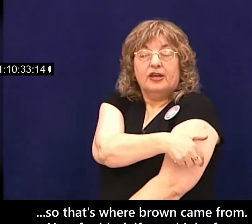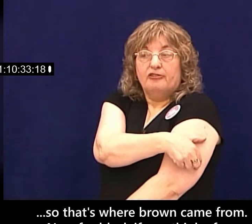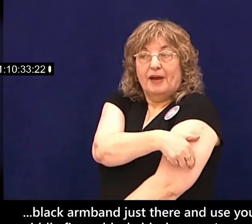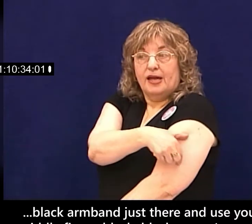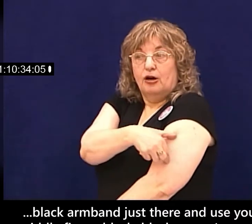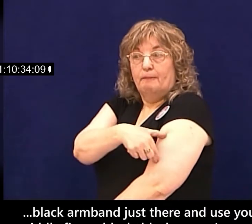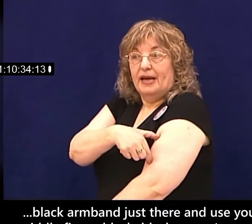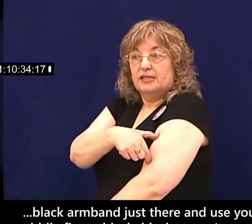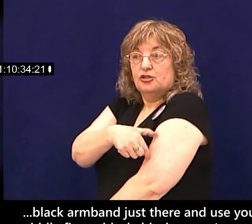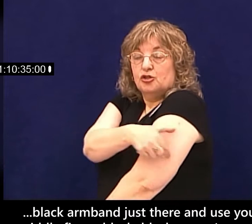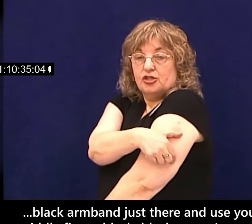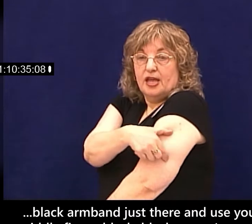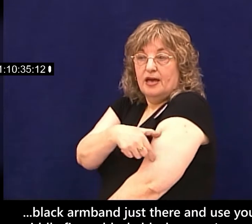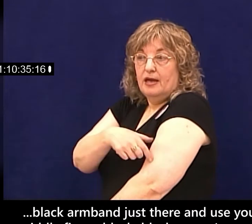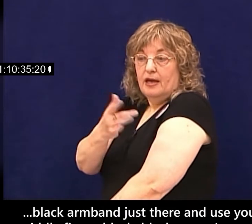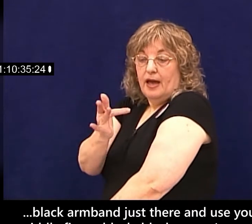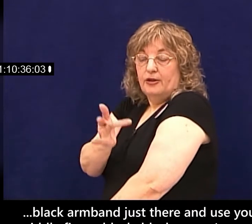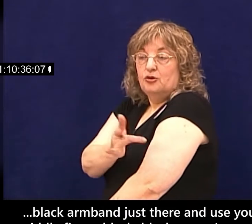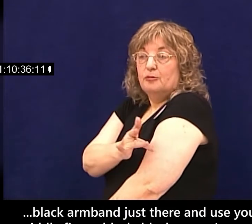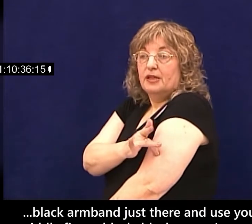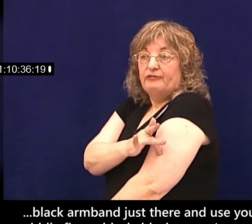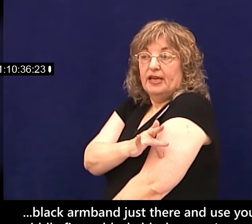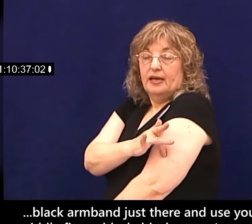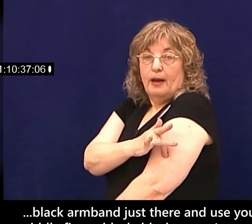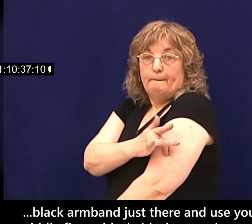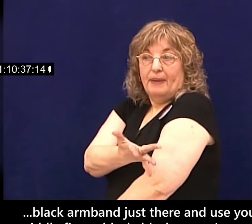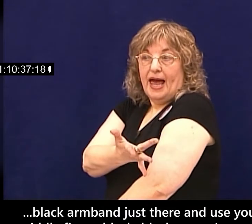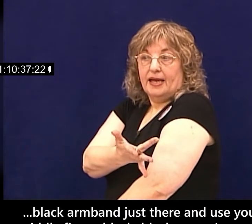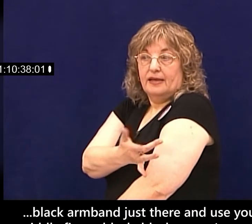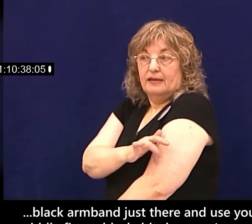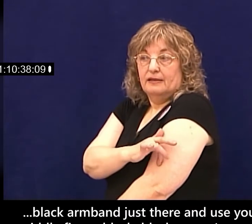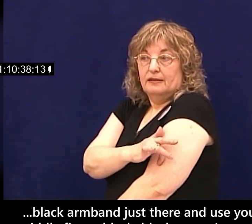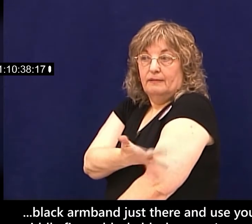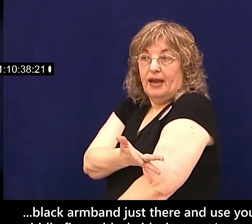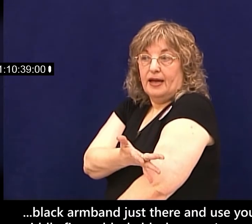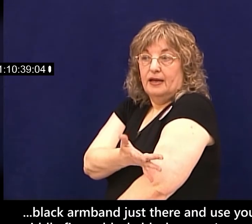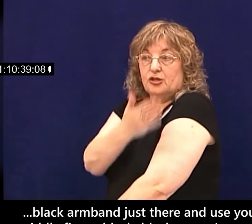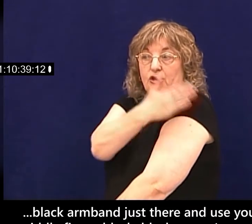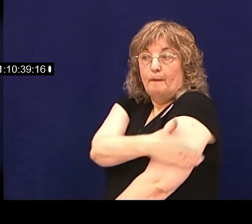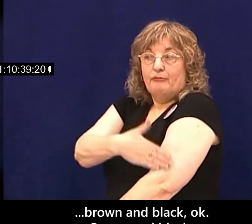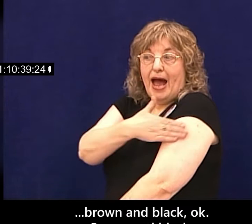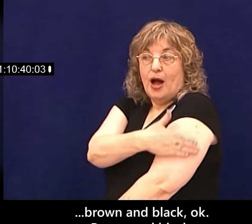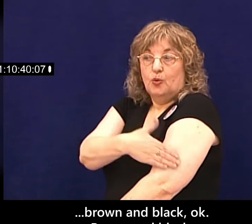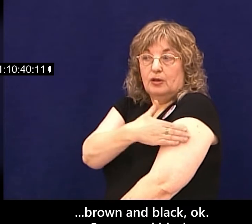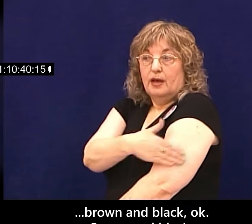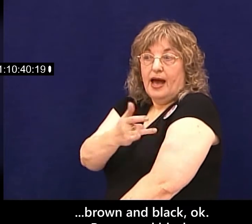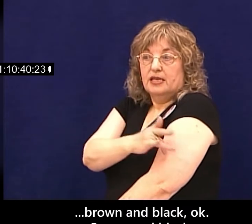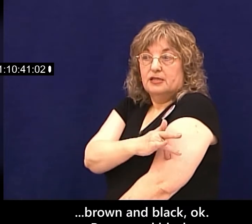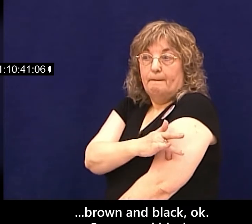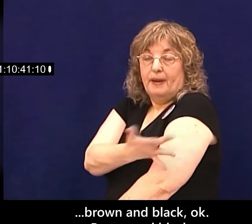a black armband just there, and use your middle finger, black. Black. So you've got brown and